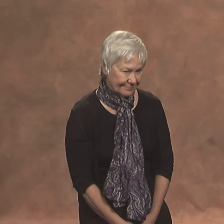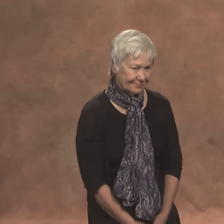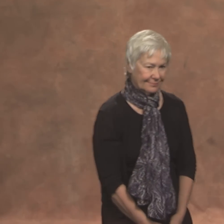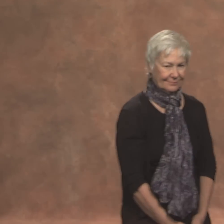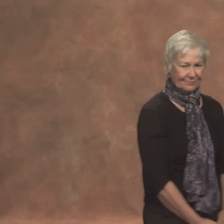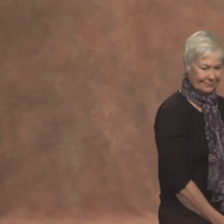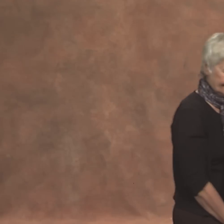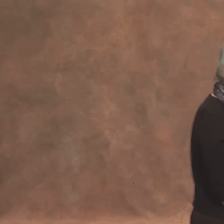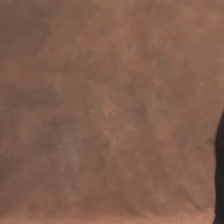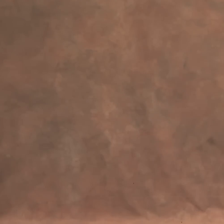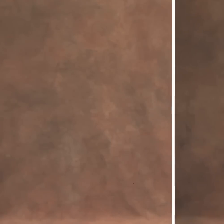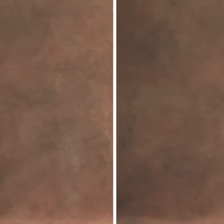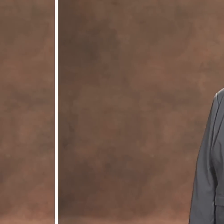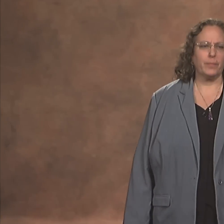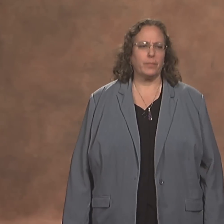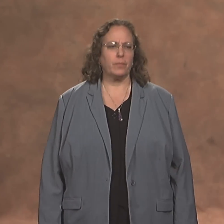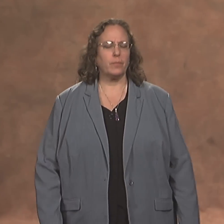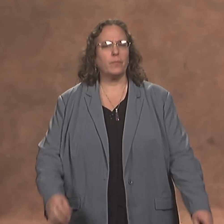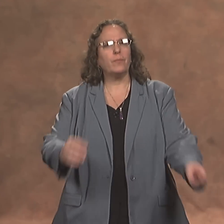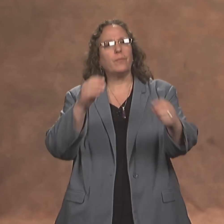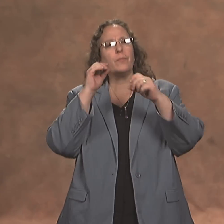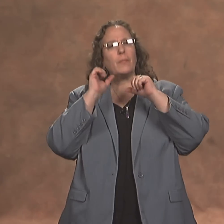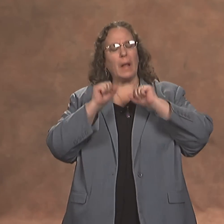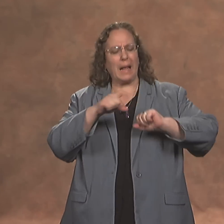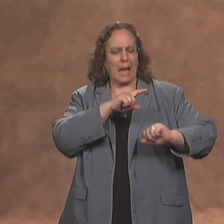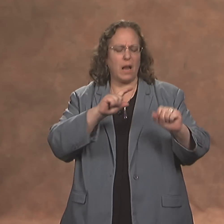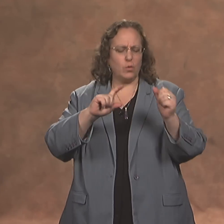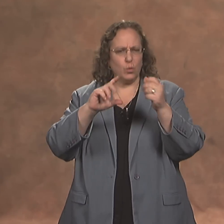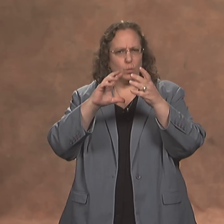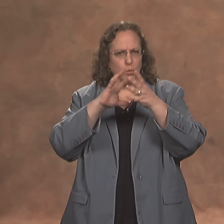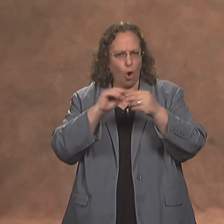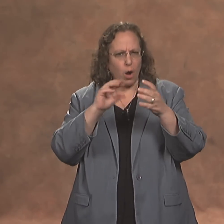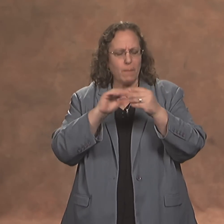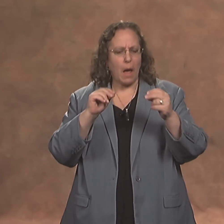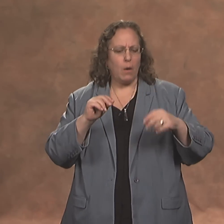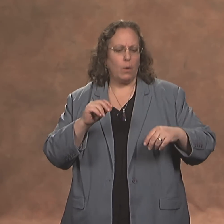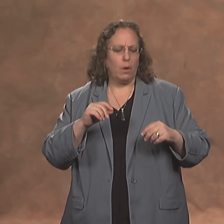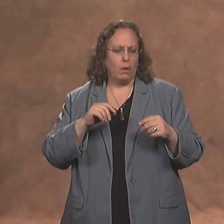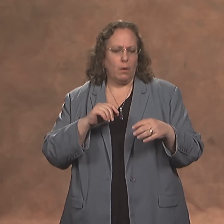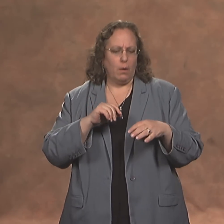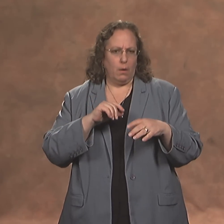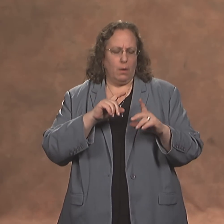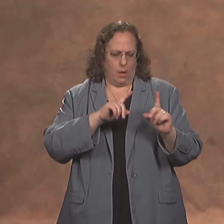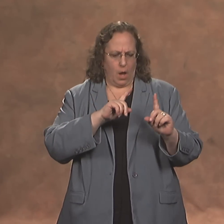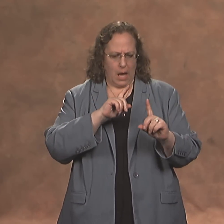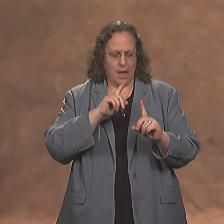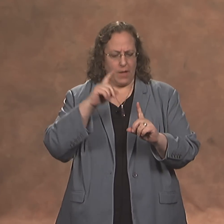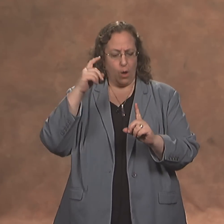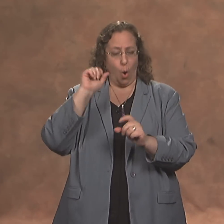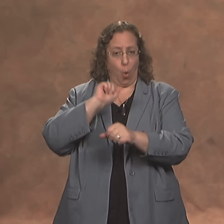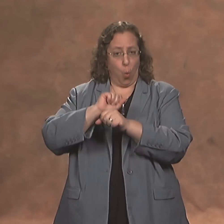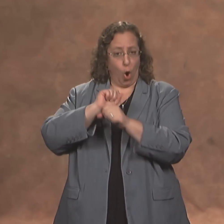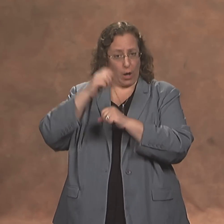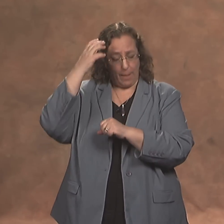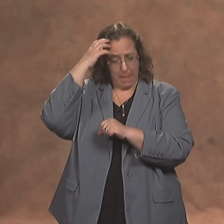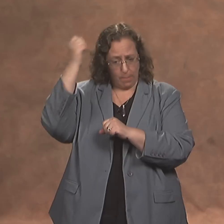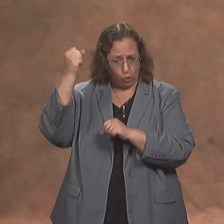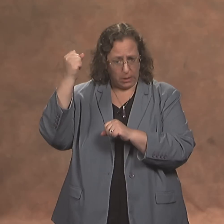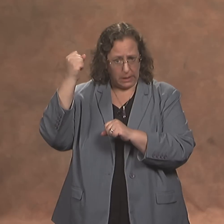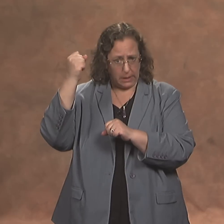for information. Could you talk about the impact on working memory if the children you're working with